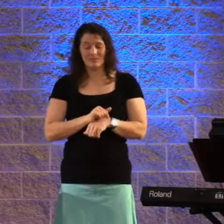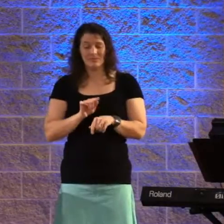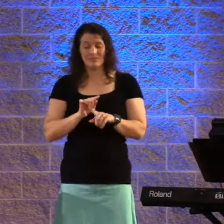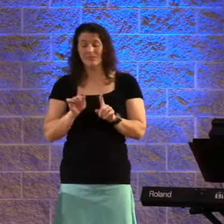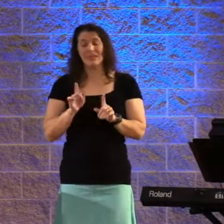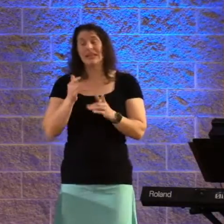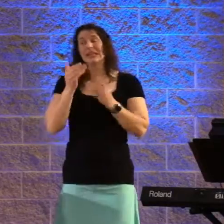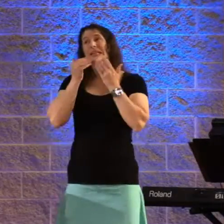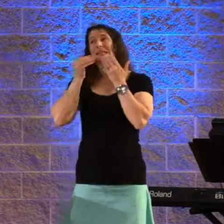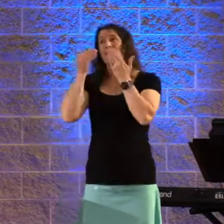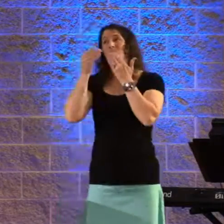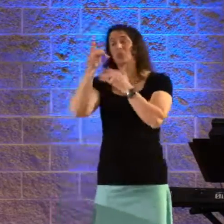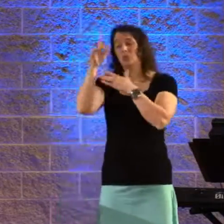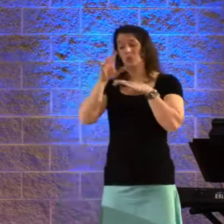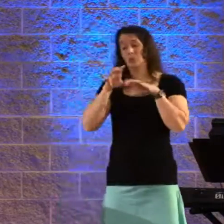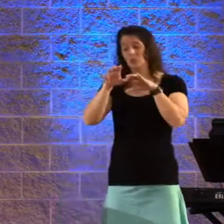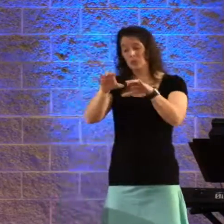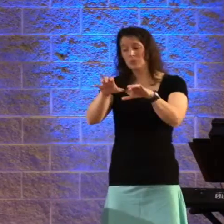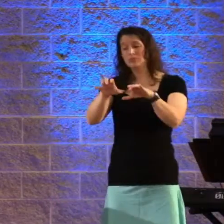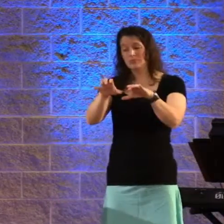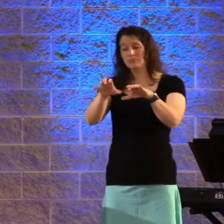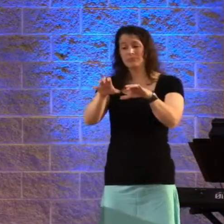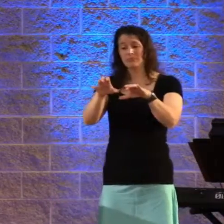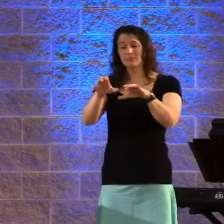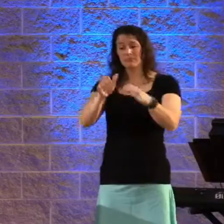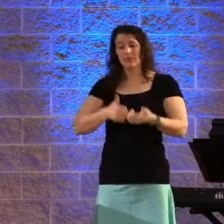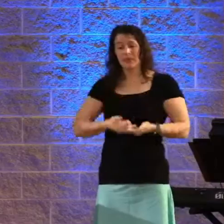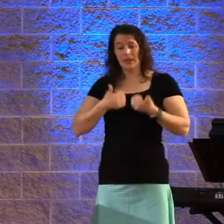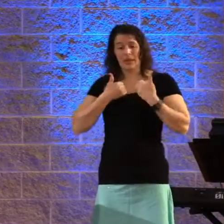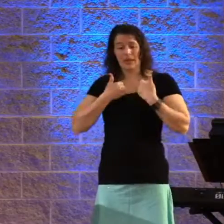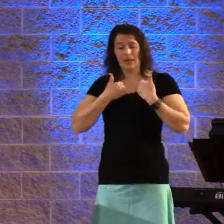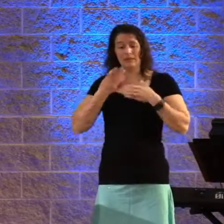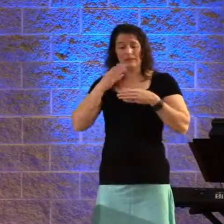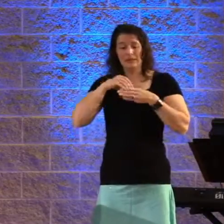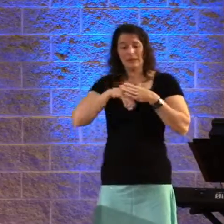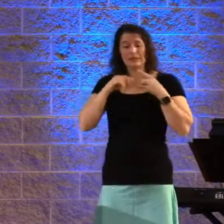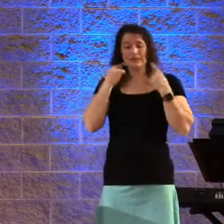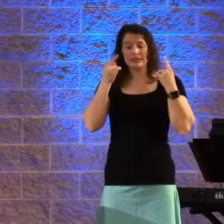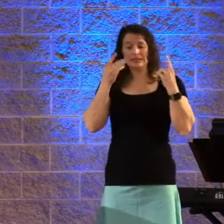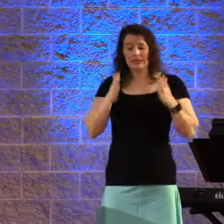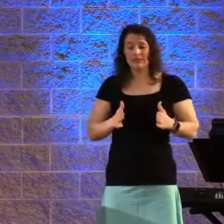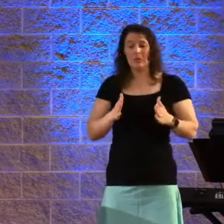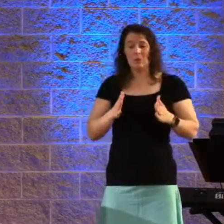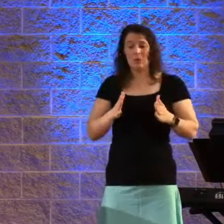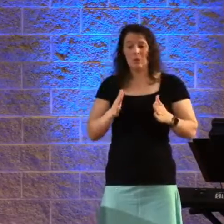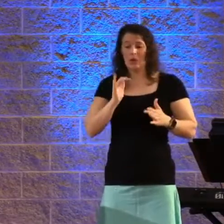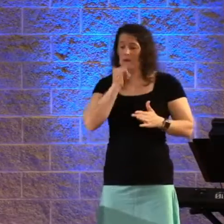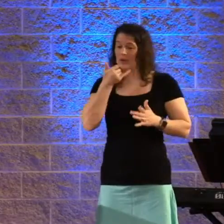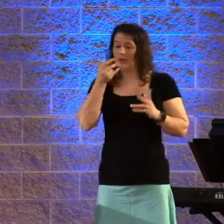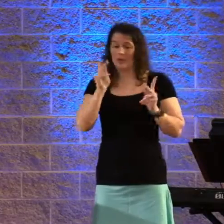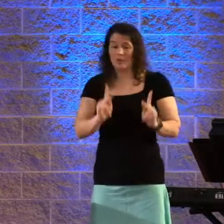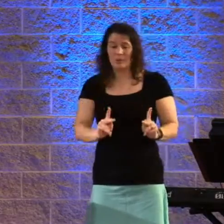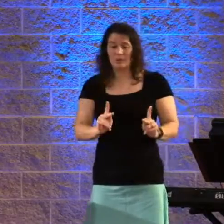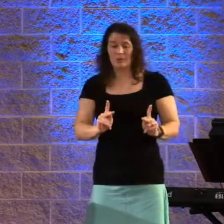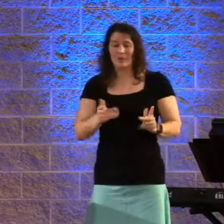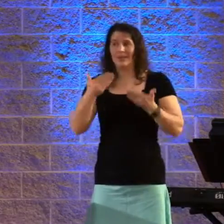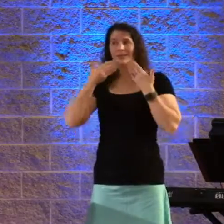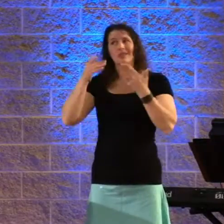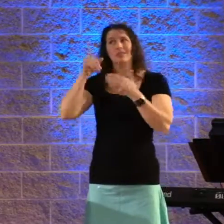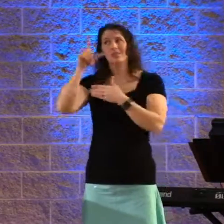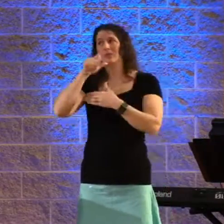But I thank you for what you do in the lives of sinful, erring people. I thank you that you don't give up on